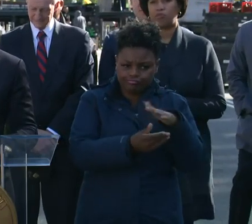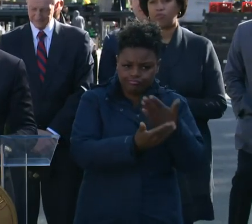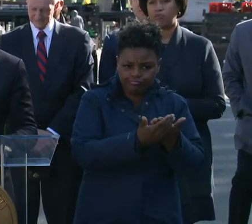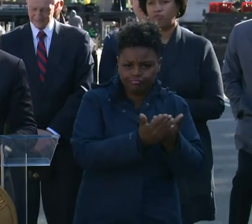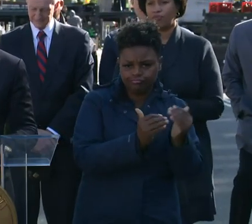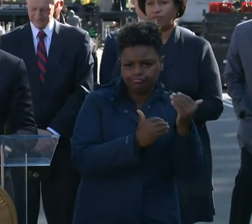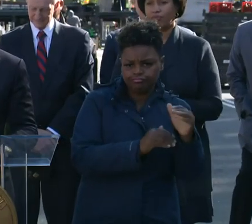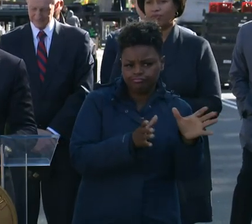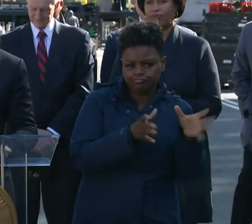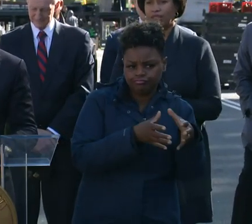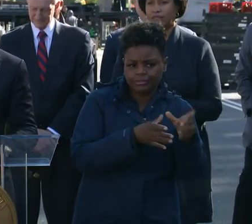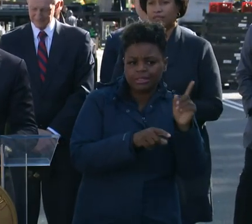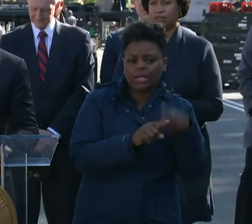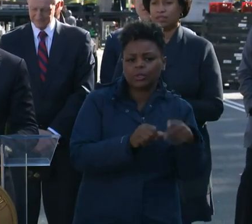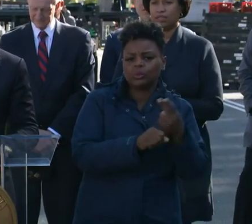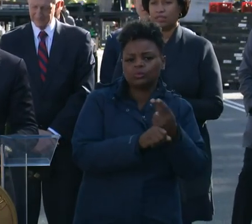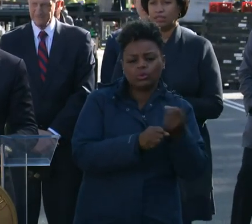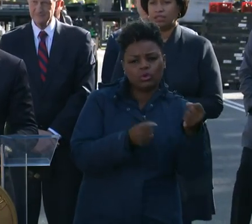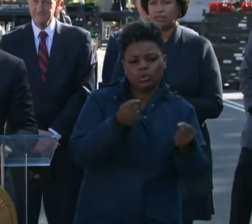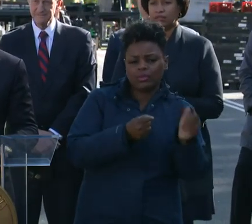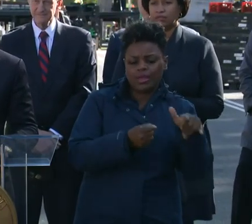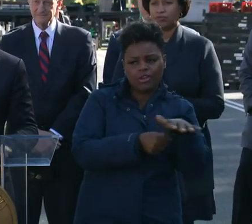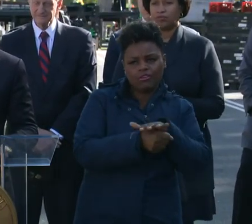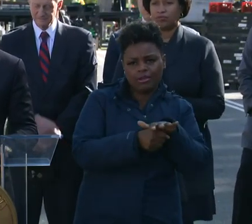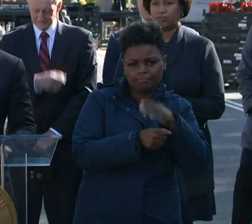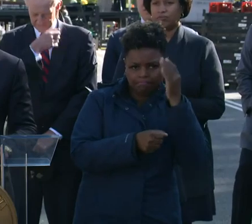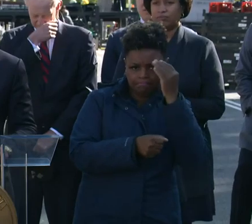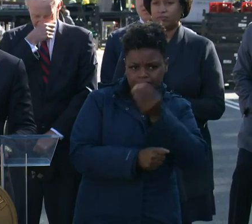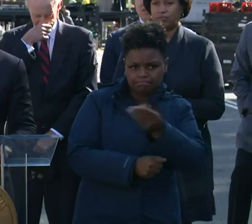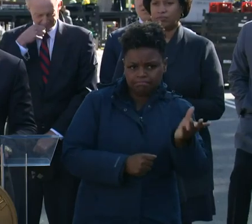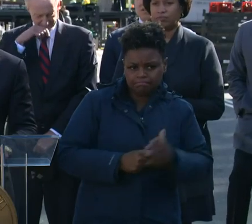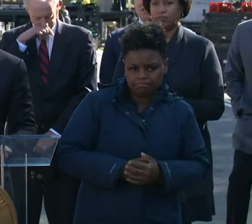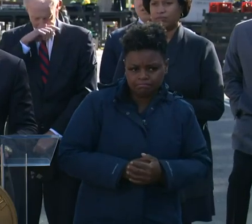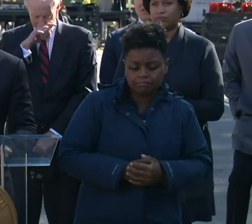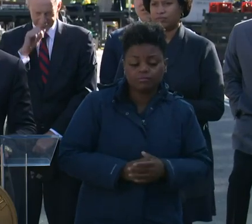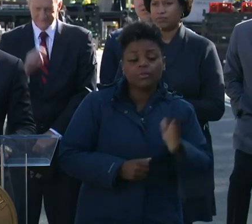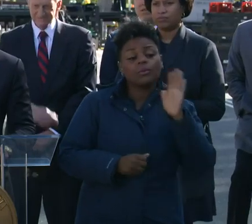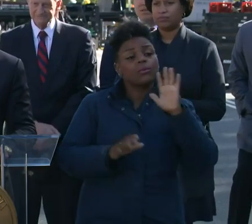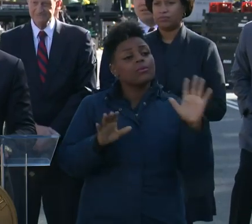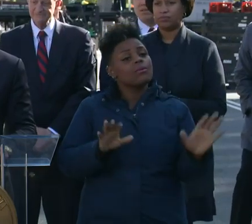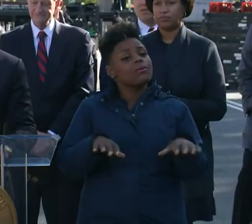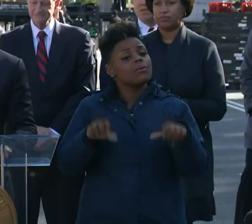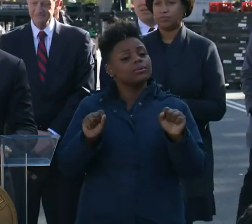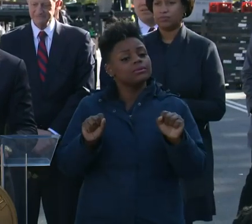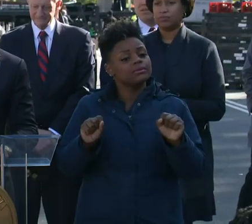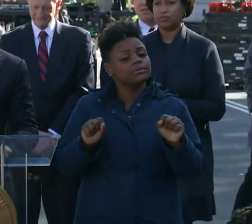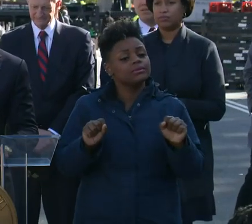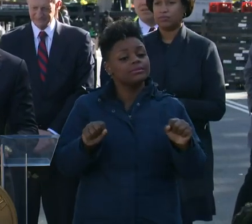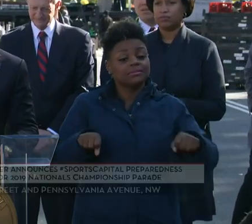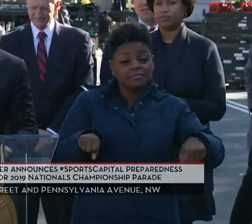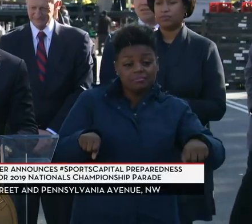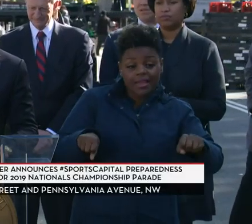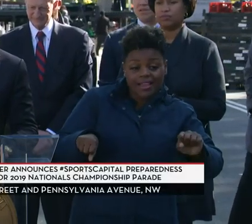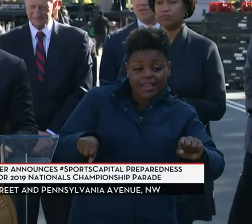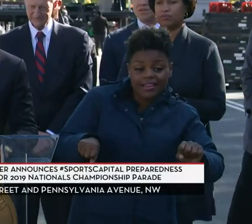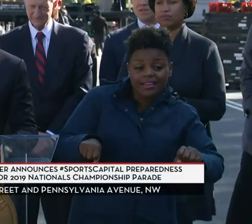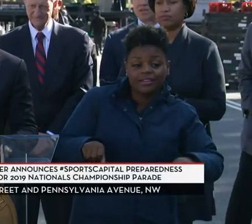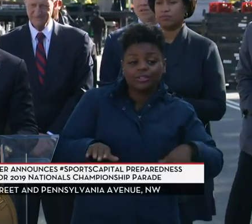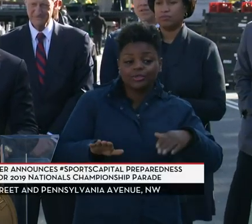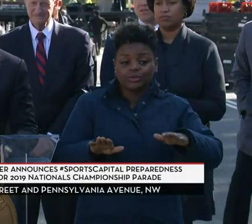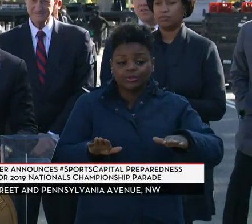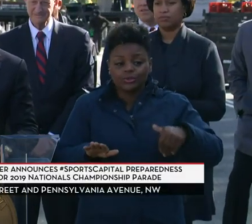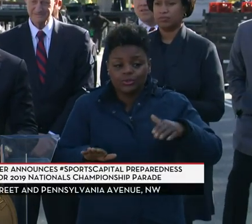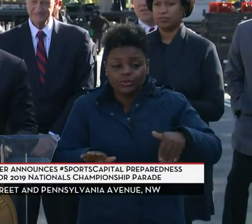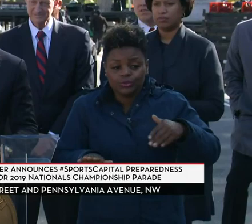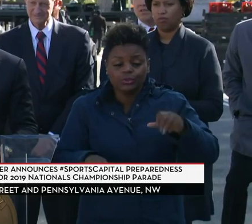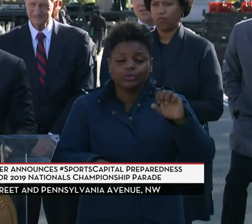the pedestrian-only zone. We will host bike and scooter corrals at 3 convenient locations just outside of the pedestrian